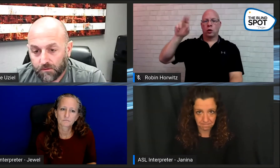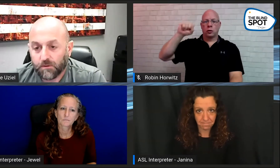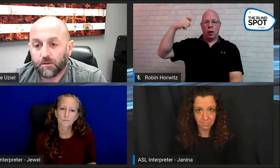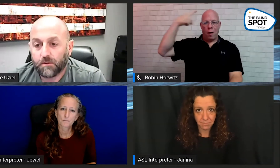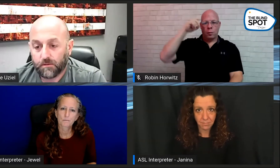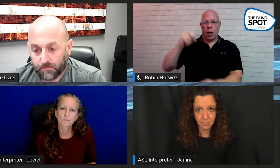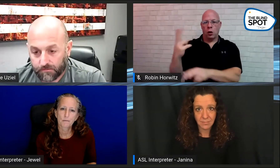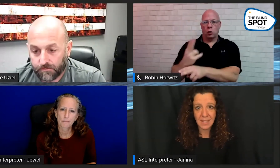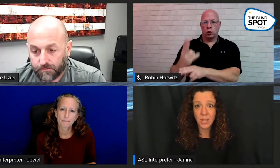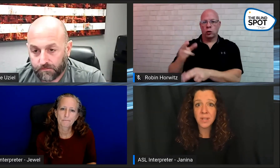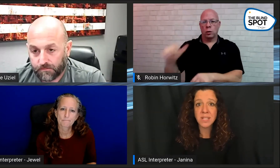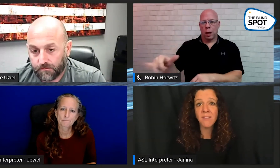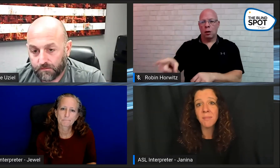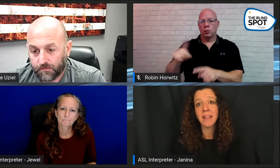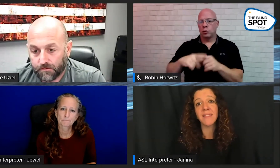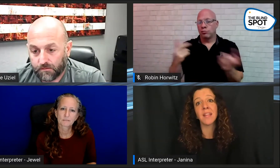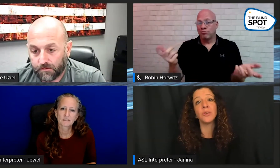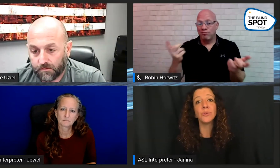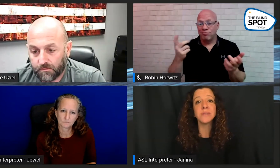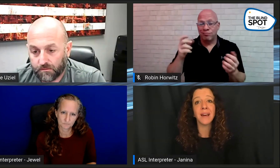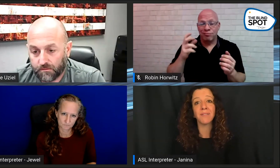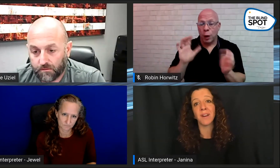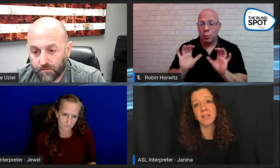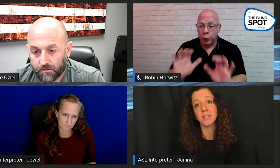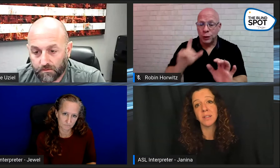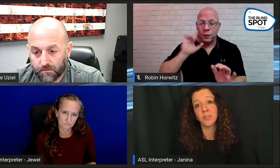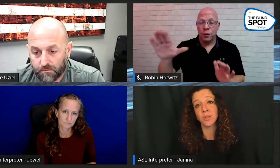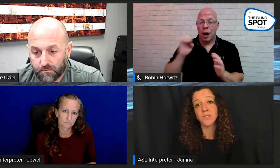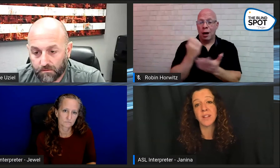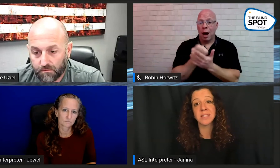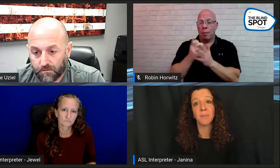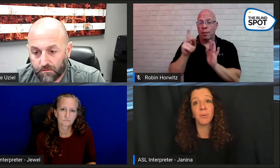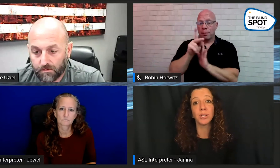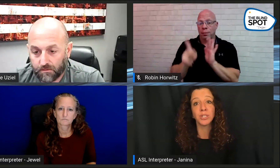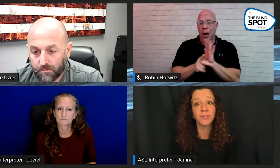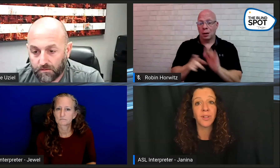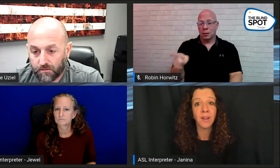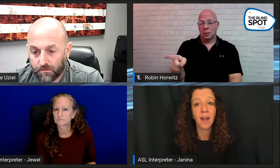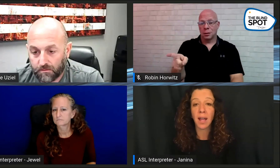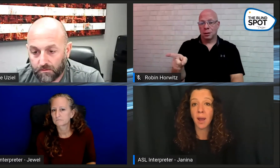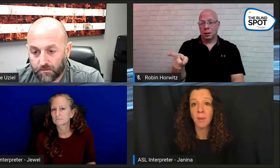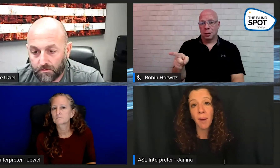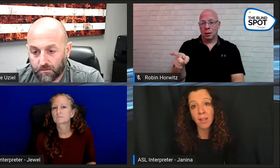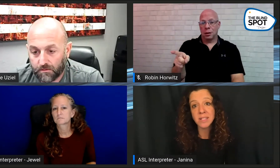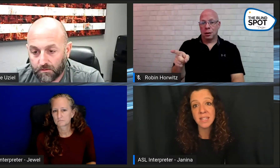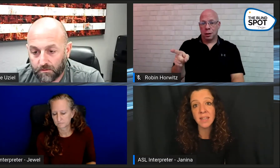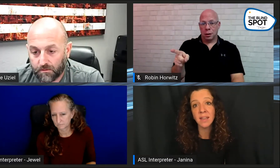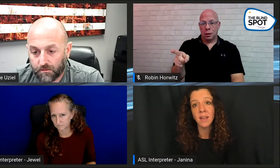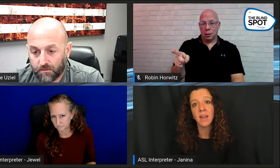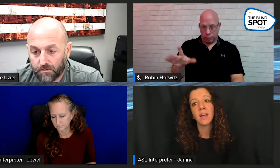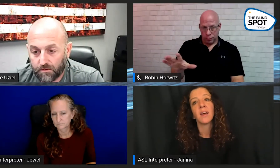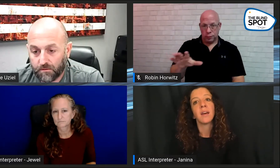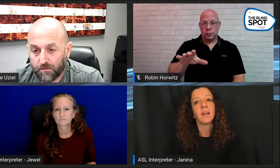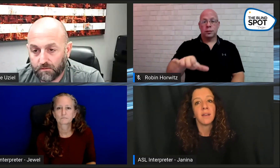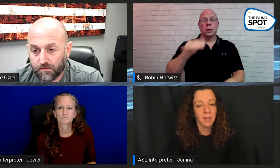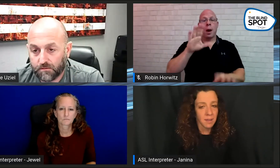government. And the U.S. government can then use that those funds to push for their economic